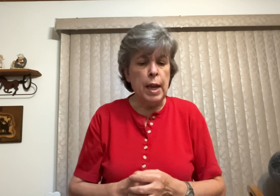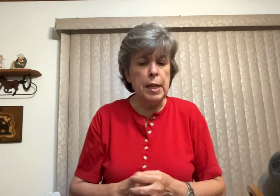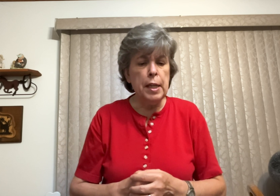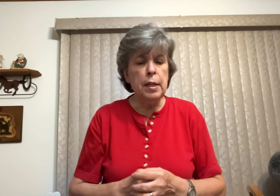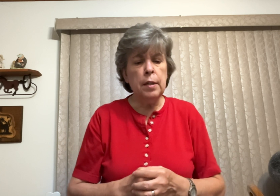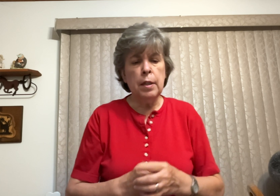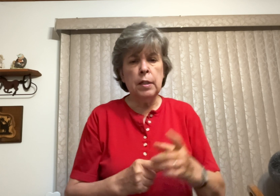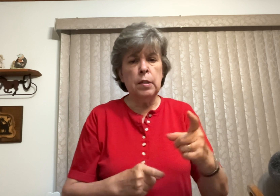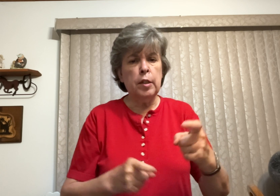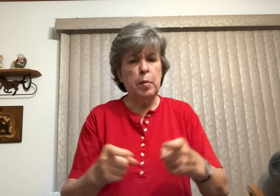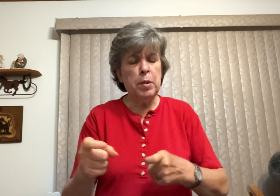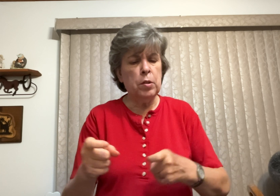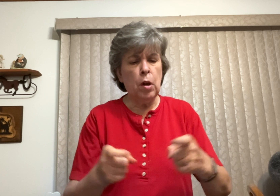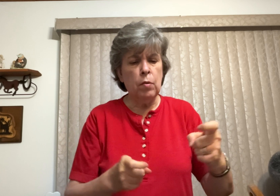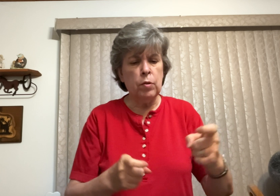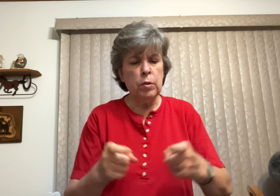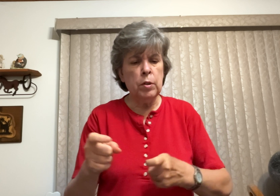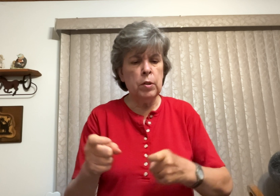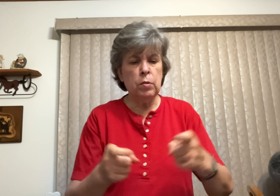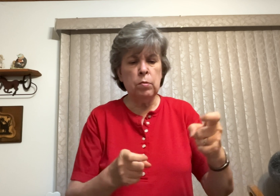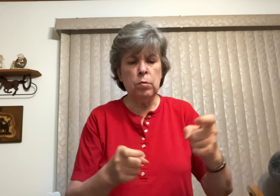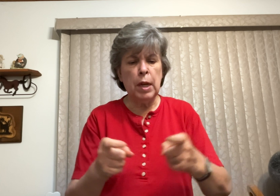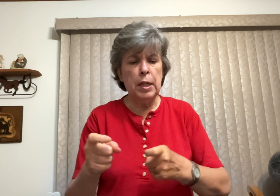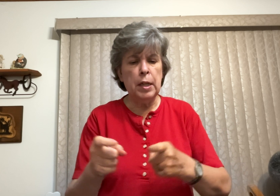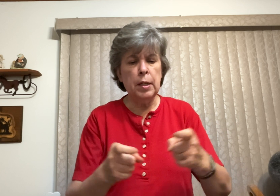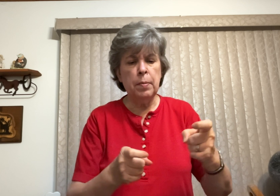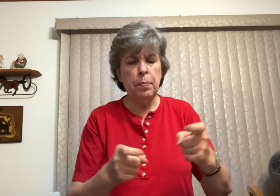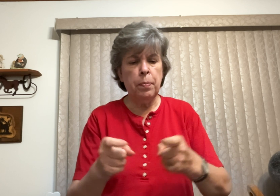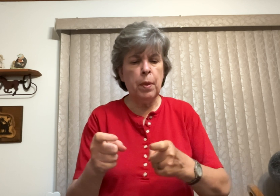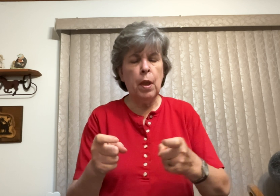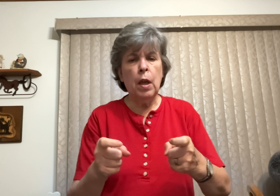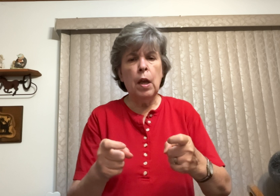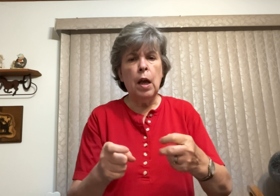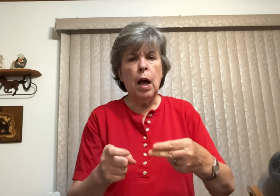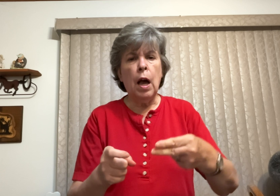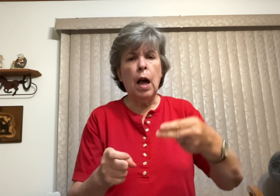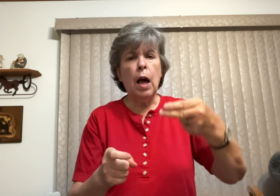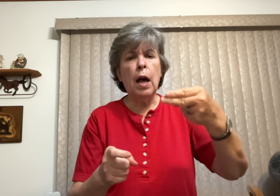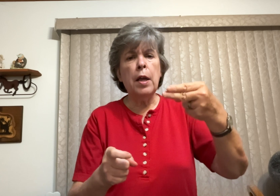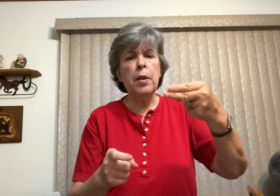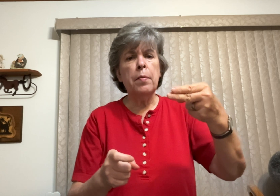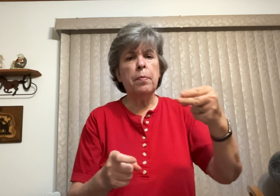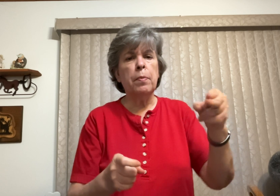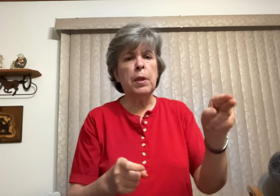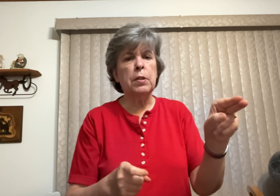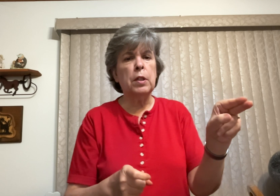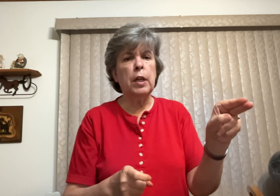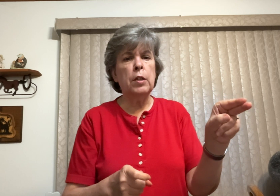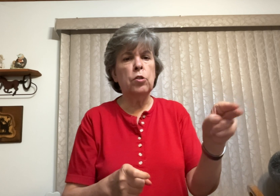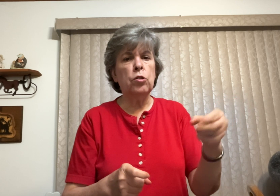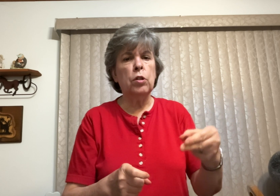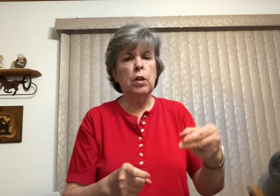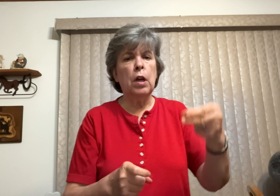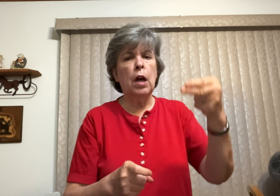Reigning, that's the same as sovereign. Reigning. High, that's an H.